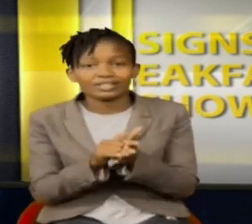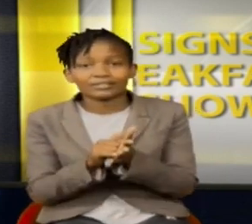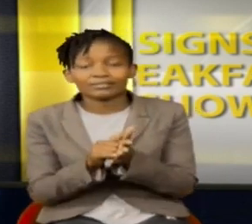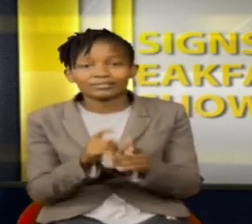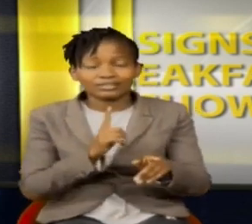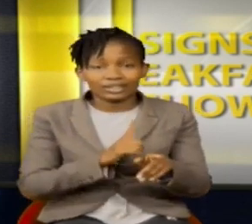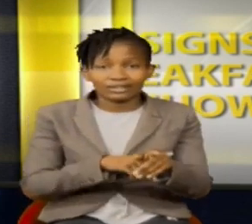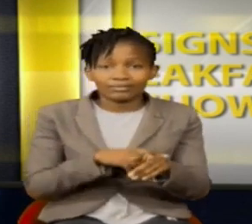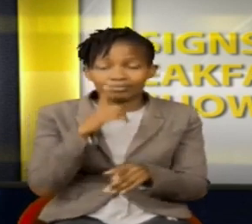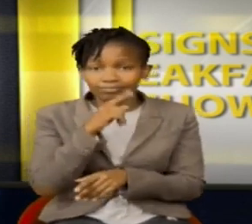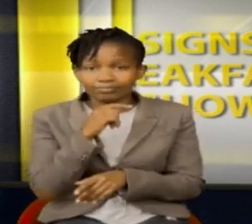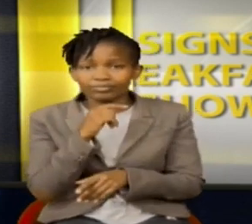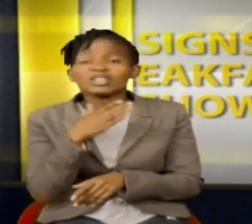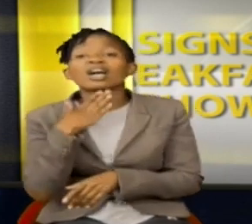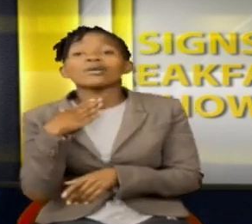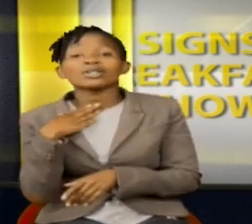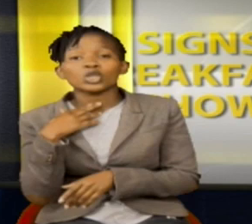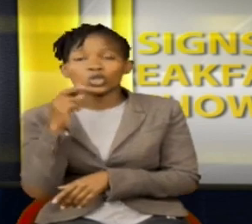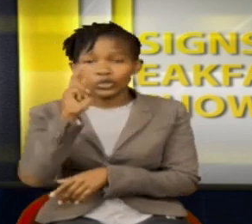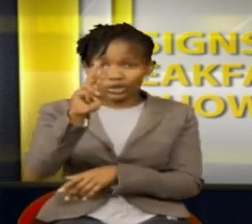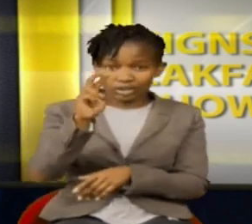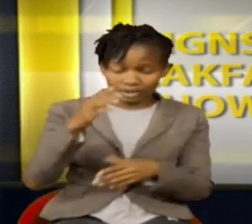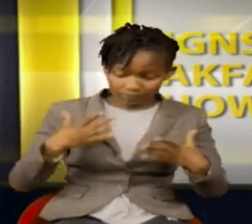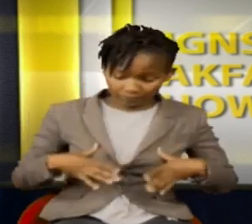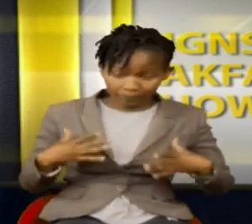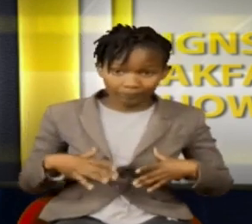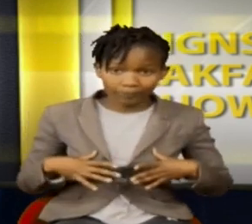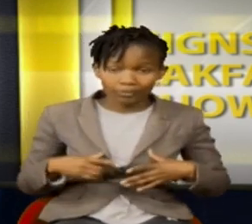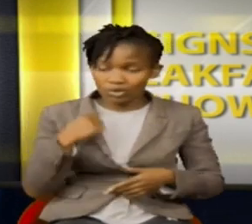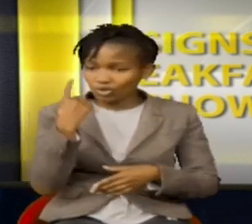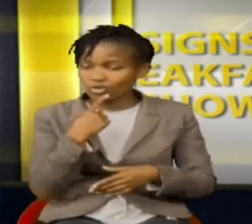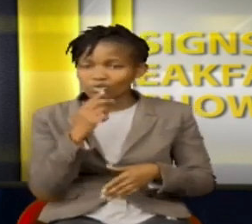want you to talk to a young person out there who's watching this show right now about